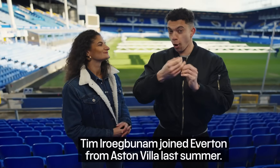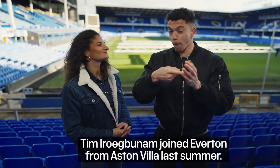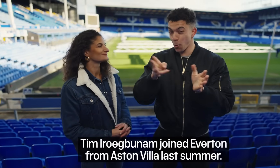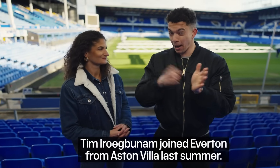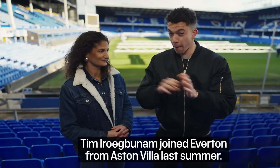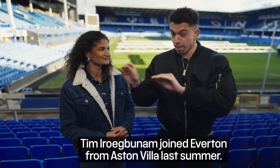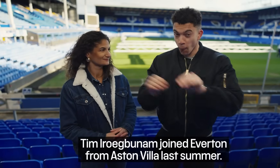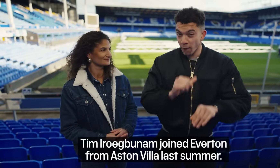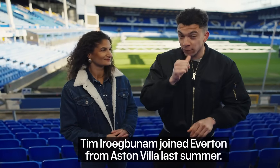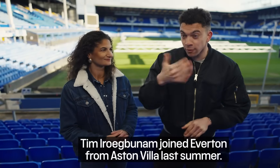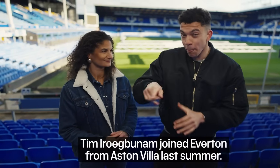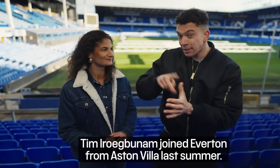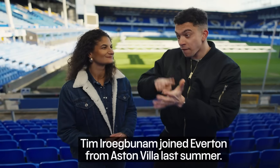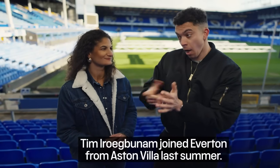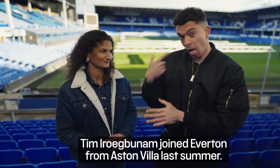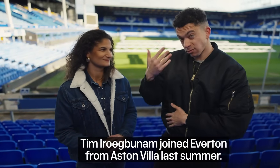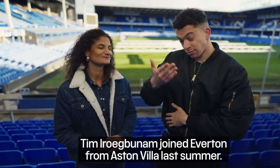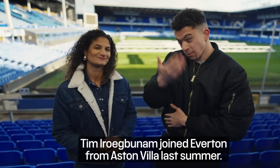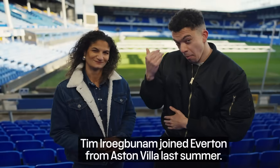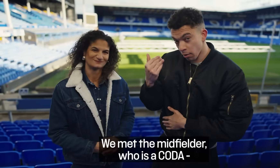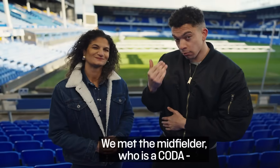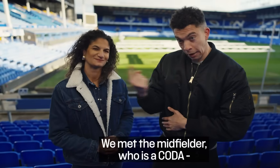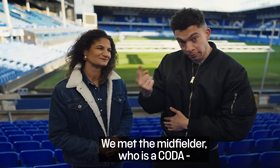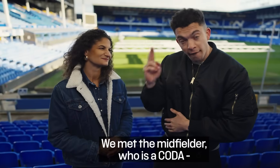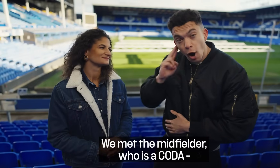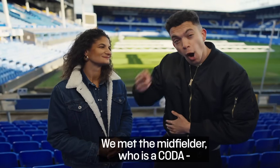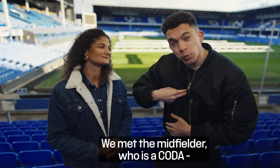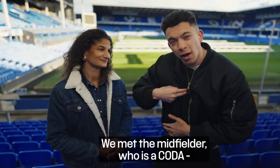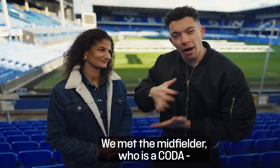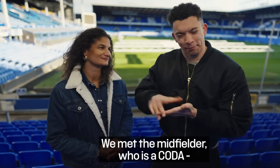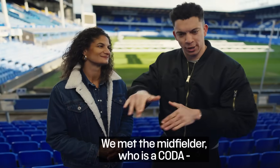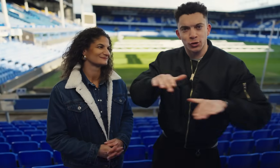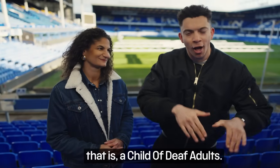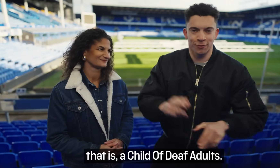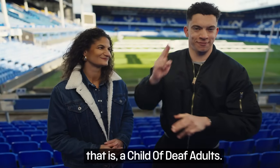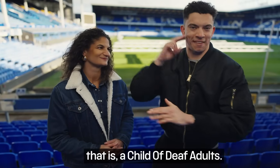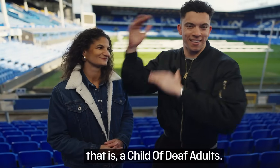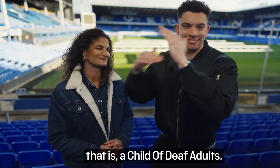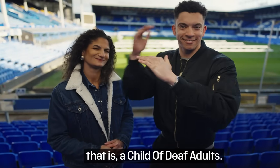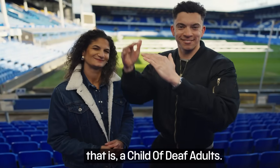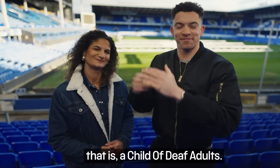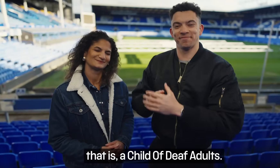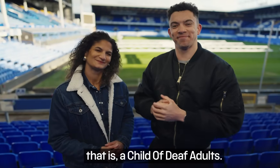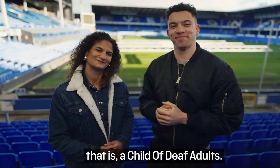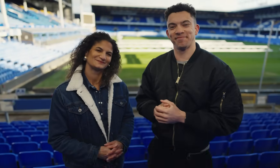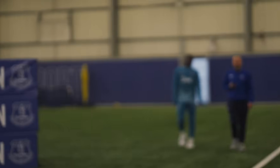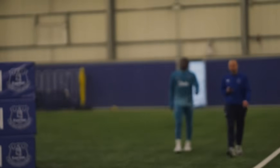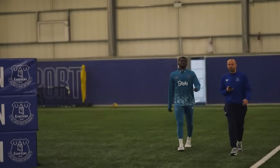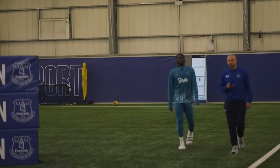Iroegbunam joined Everton from Aston Villa last summer. We met the midfielder who is a coda, that is, a child of deaf adults.